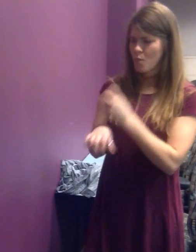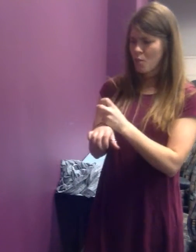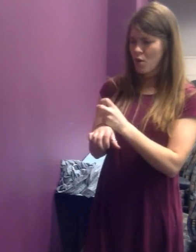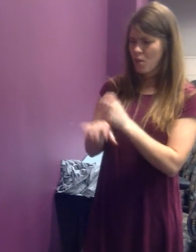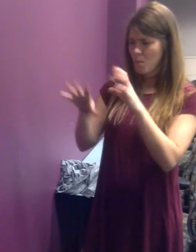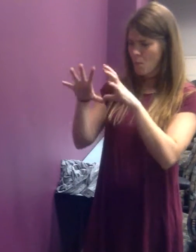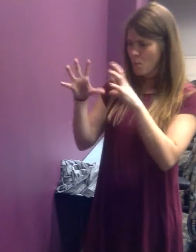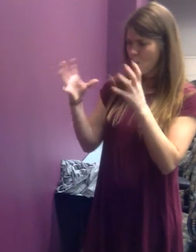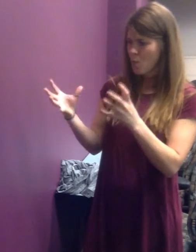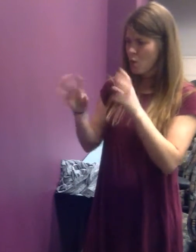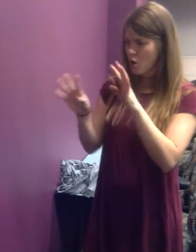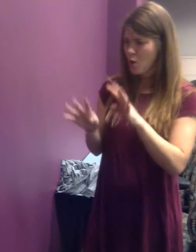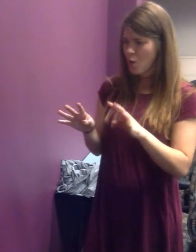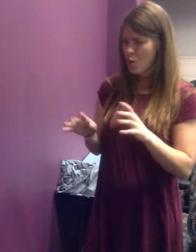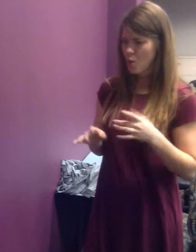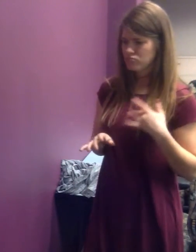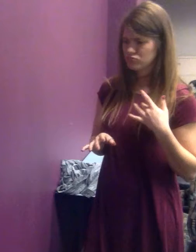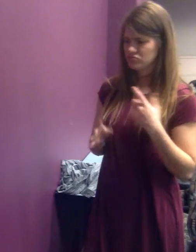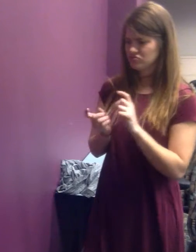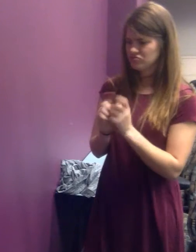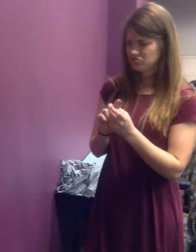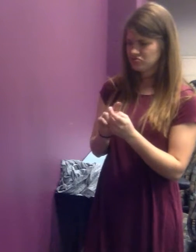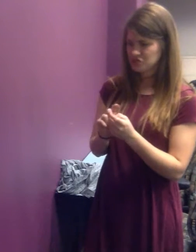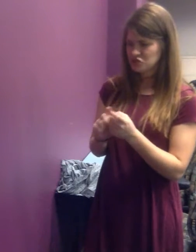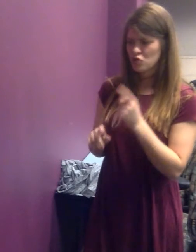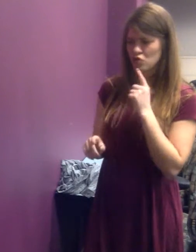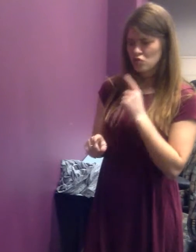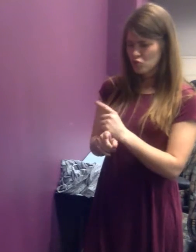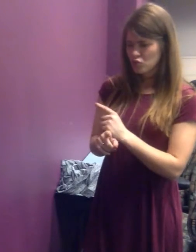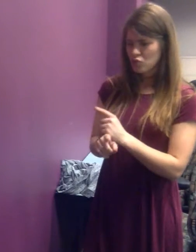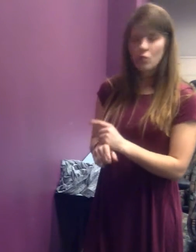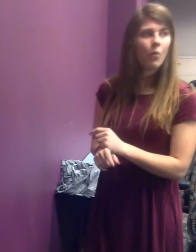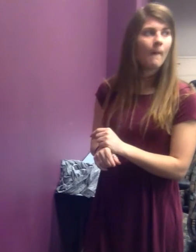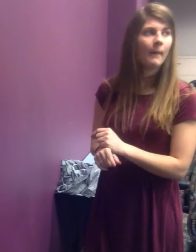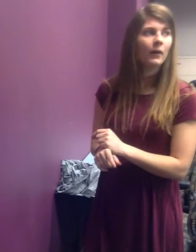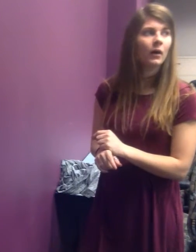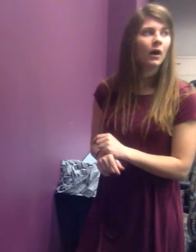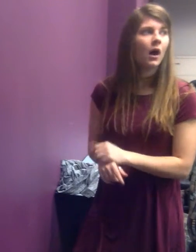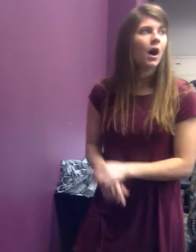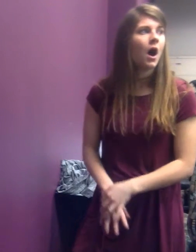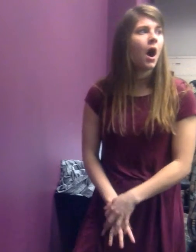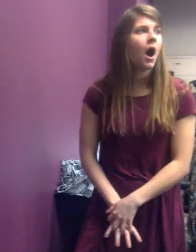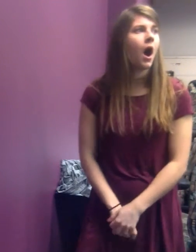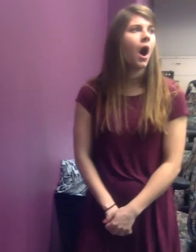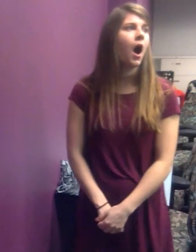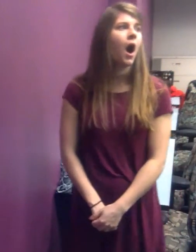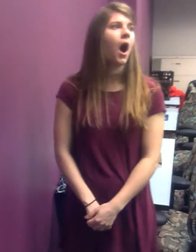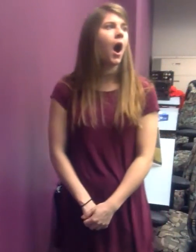always see eye to eye, do we, Newt? No, but we do agree our country must take action to address climate change.